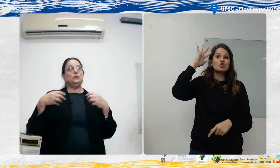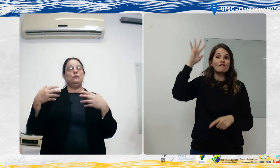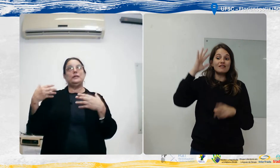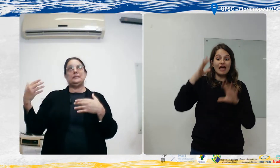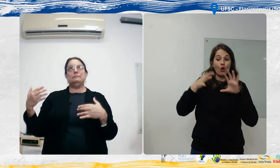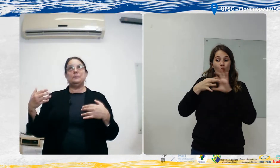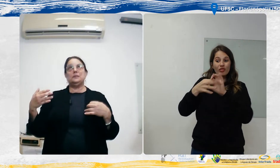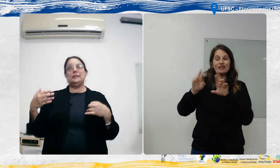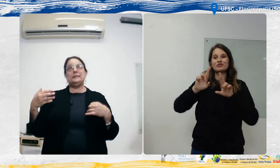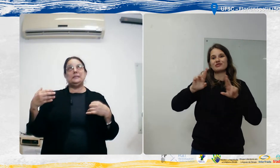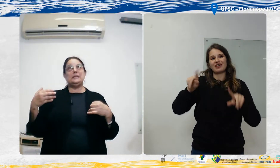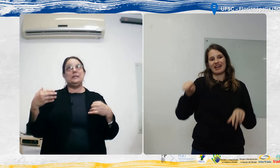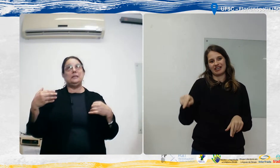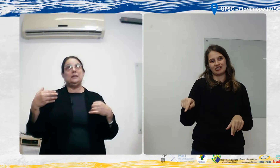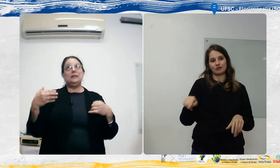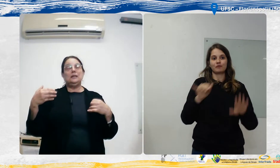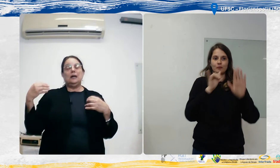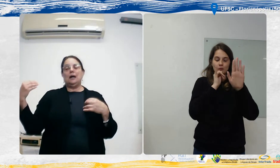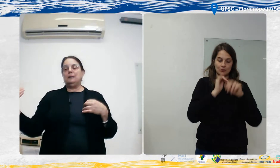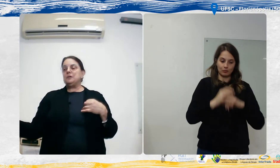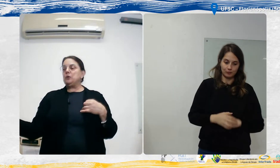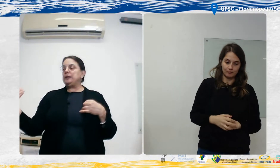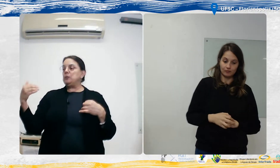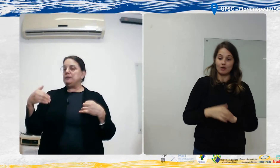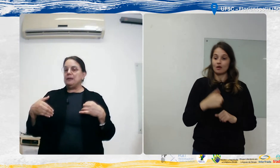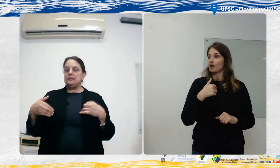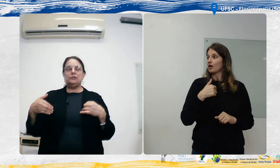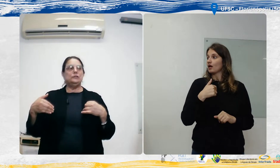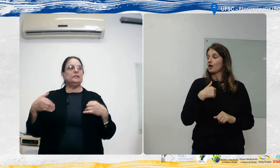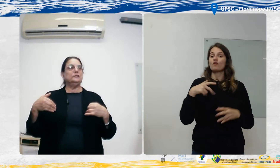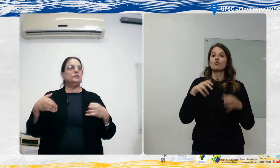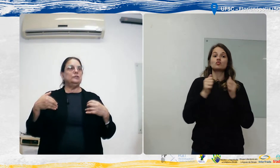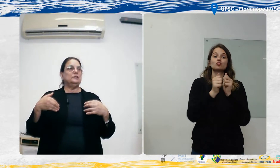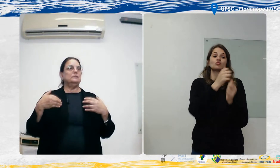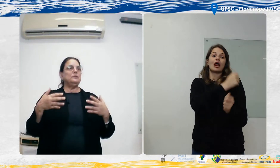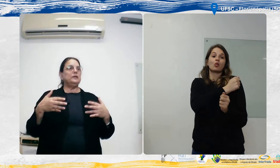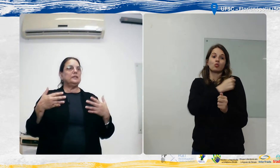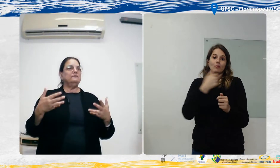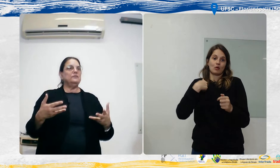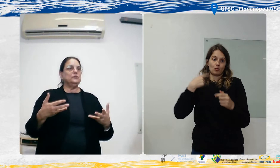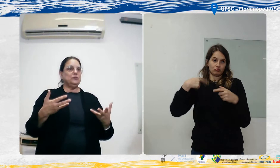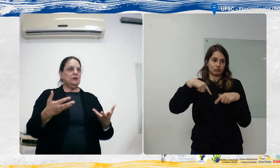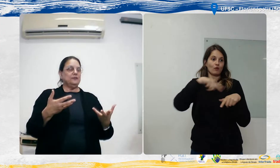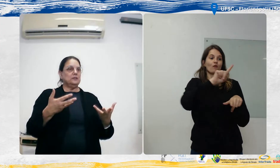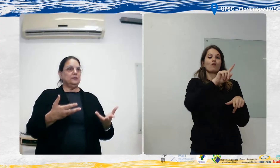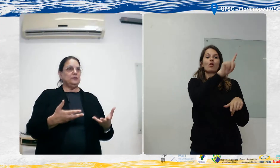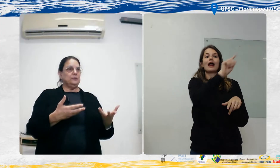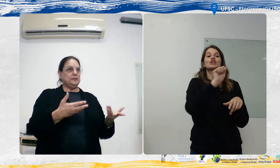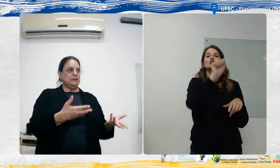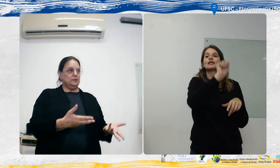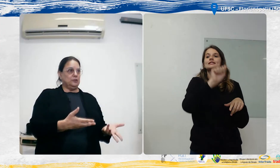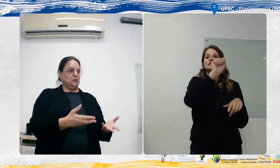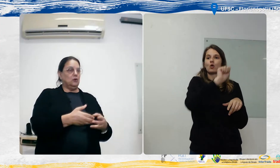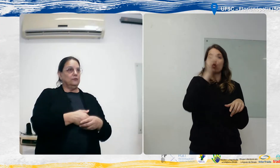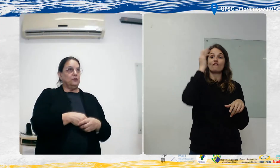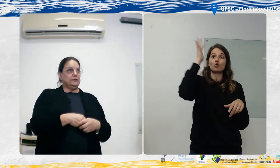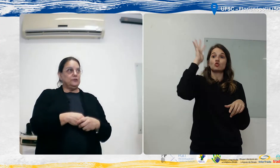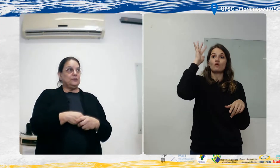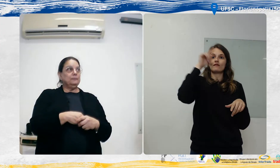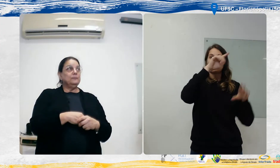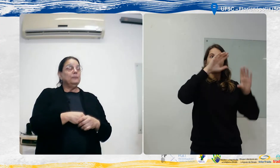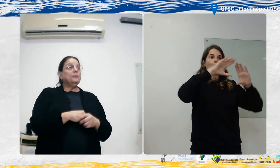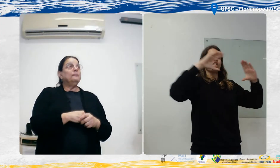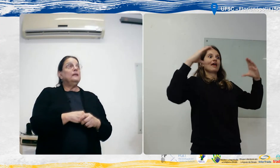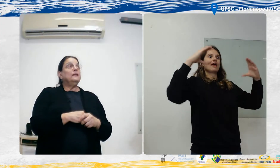context, so for example, let's say I'm going with my students to the American Philosophical Association